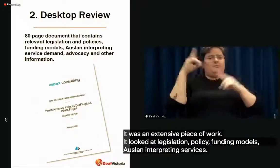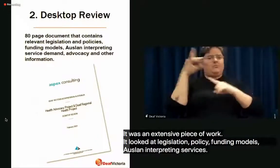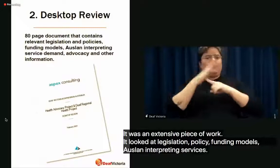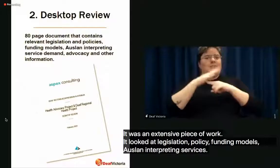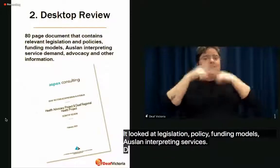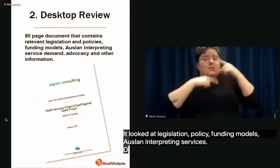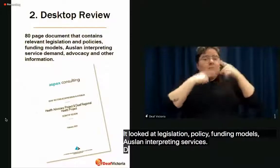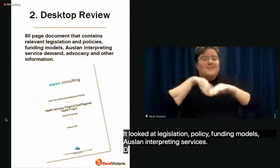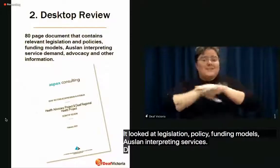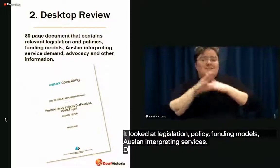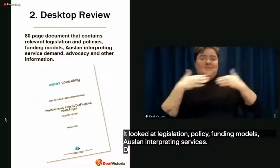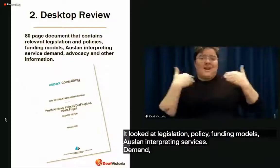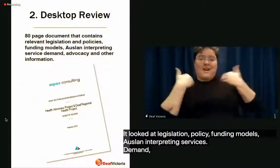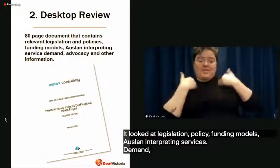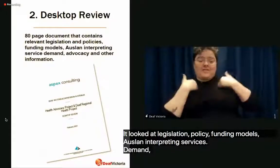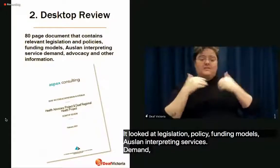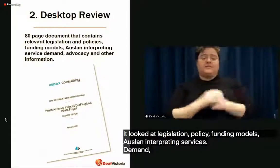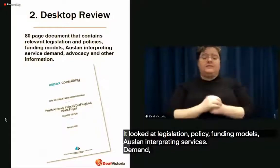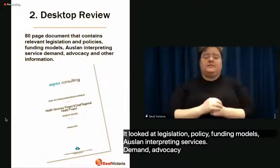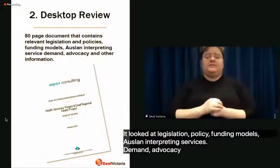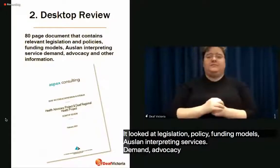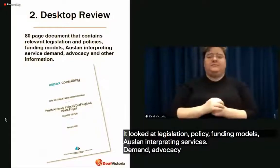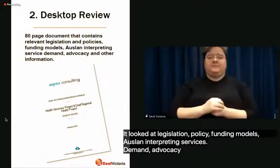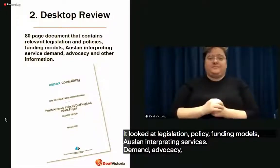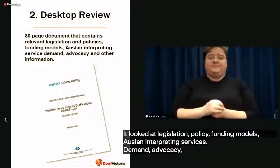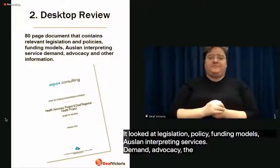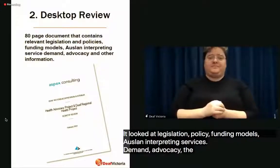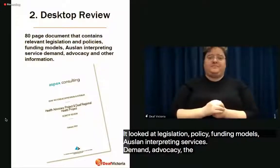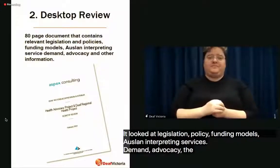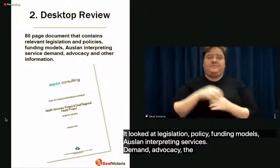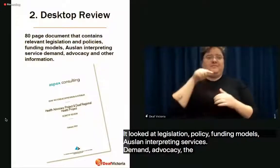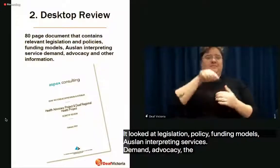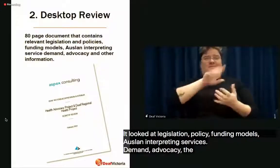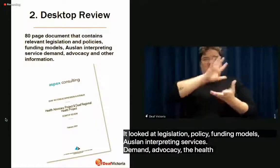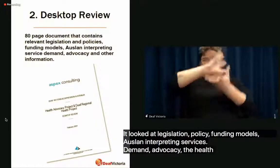sector, and other important information within health.